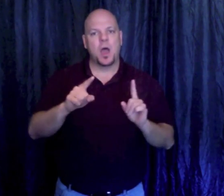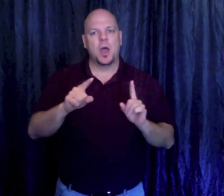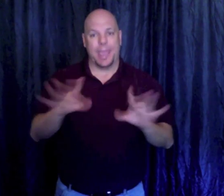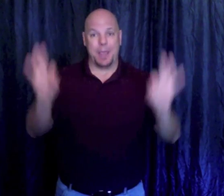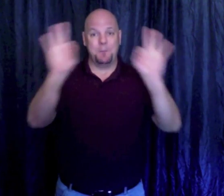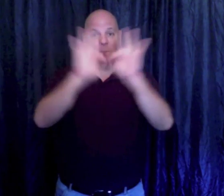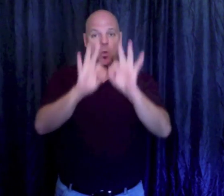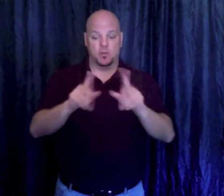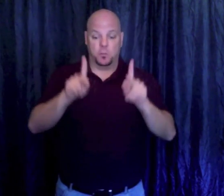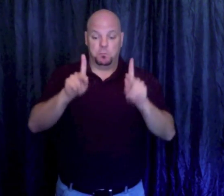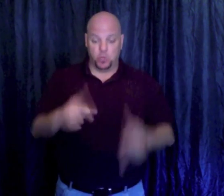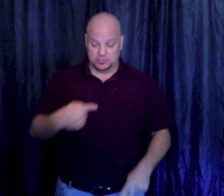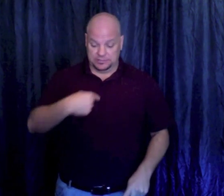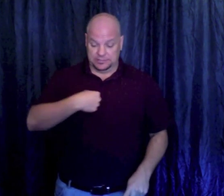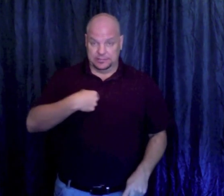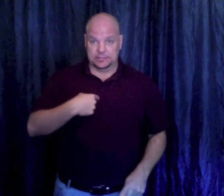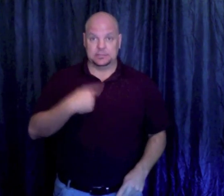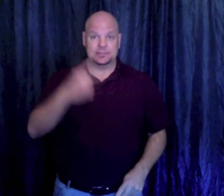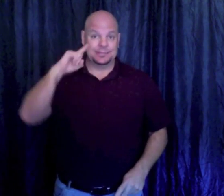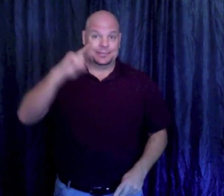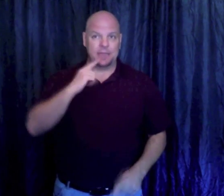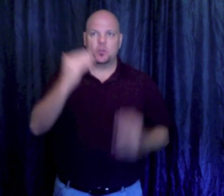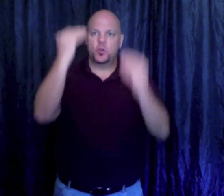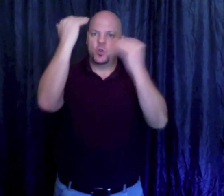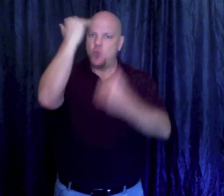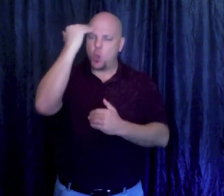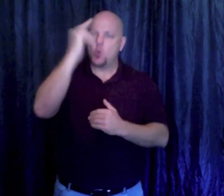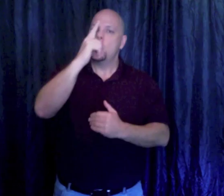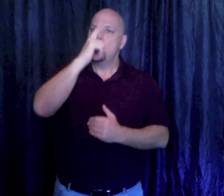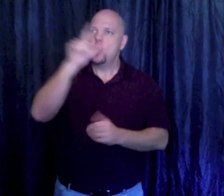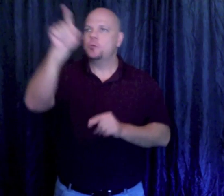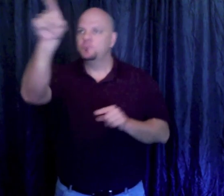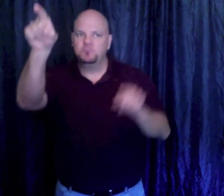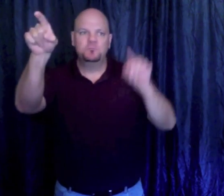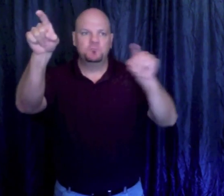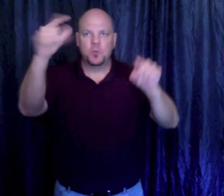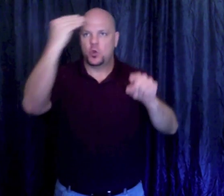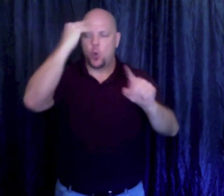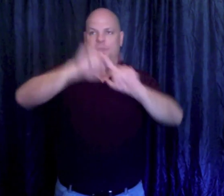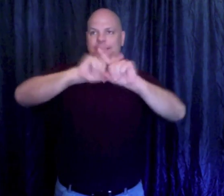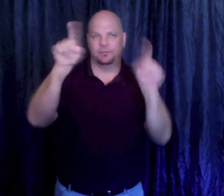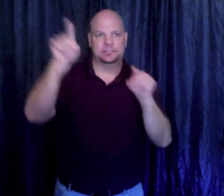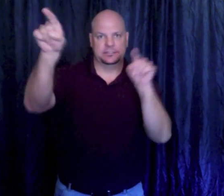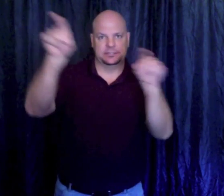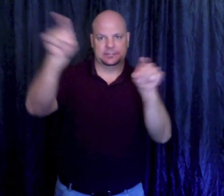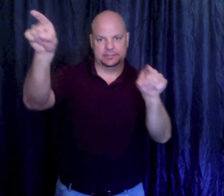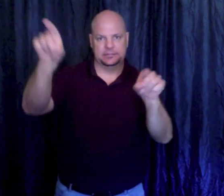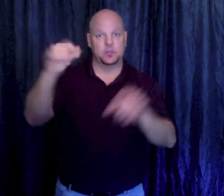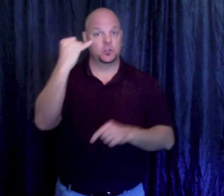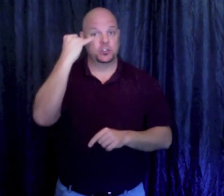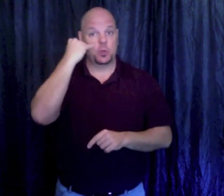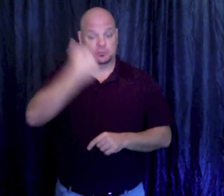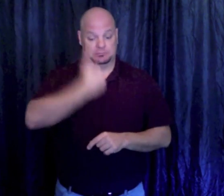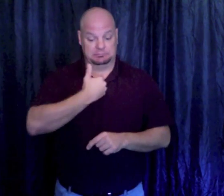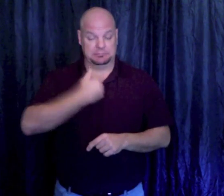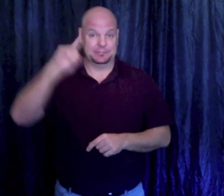two roles and knowing the difference. So if I'm the deaf student, I need to be able to tell the